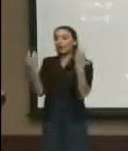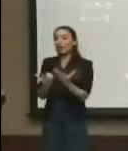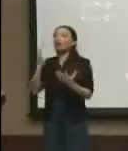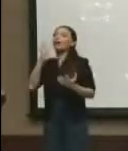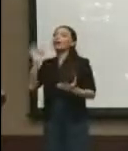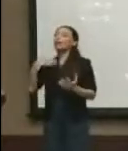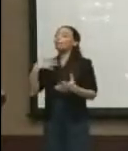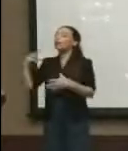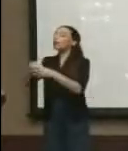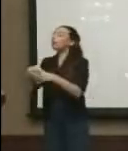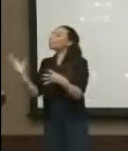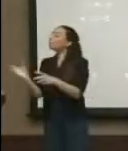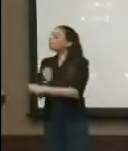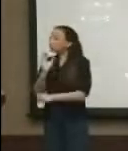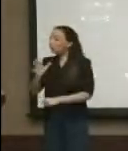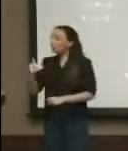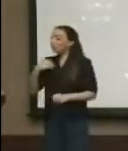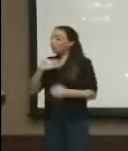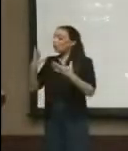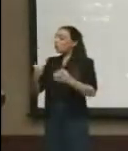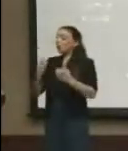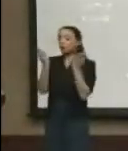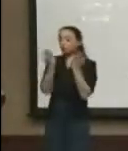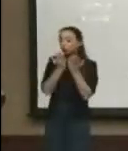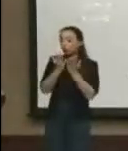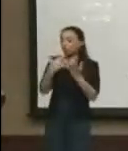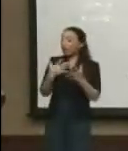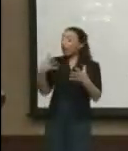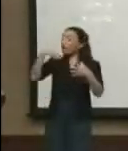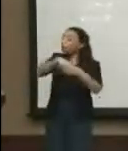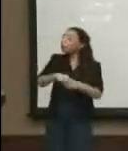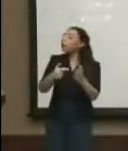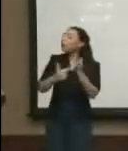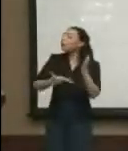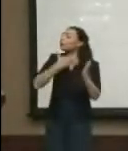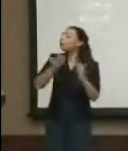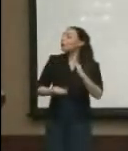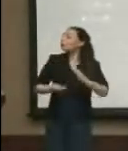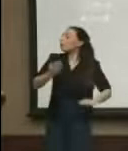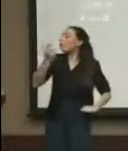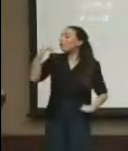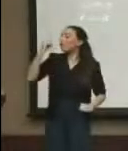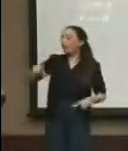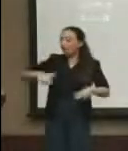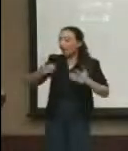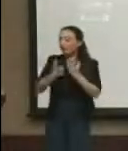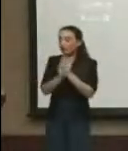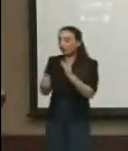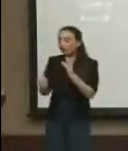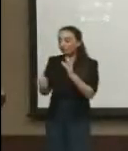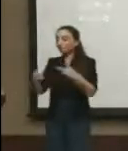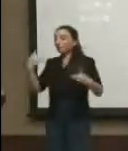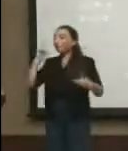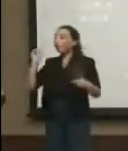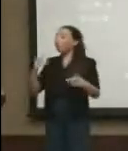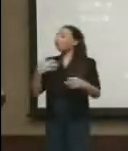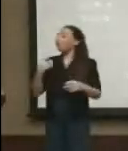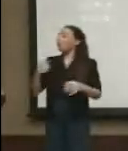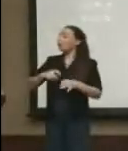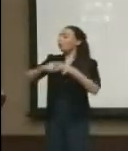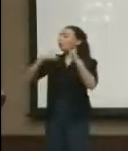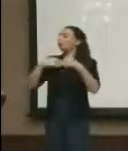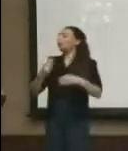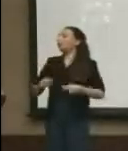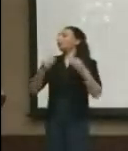government to bring in a pre-vocational module for the schools. It will be coming out in form of a qualification pack designed and approved